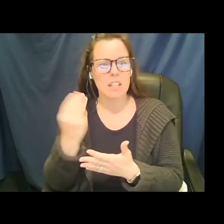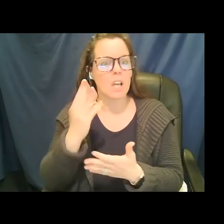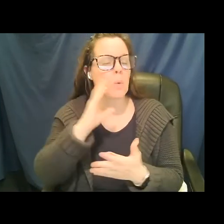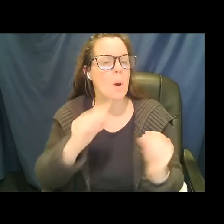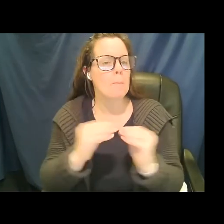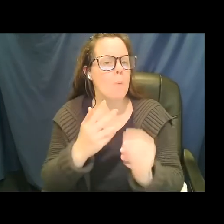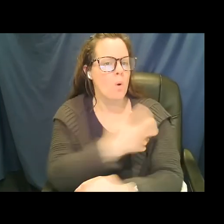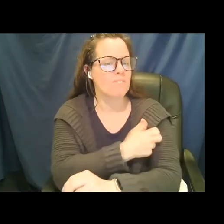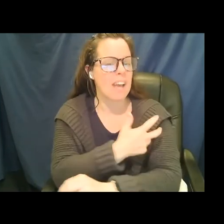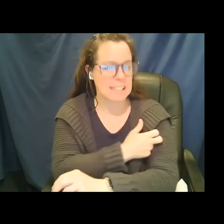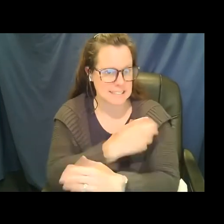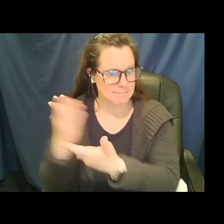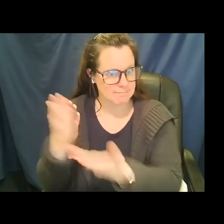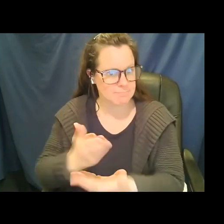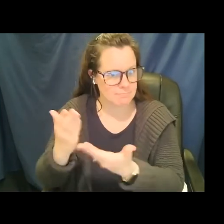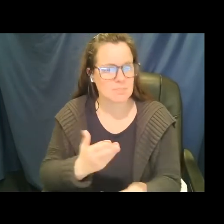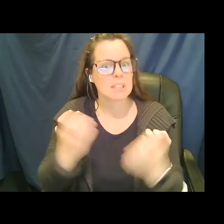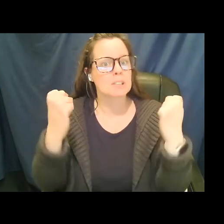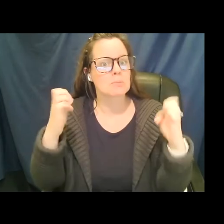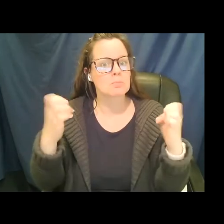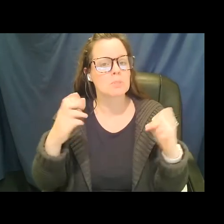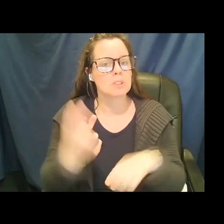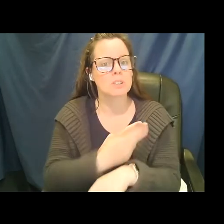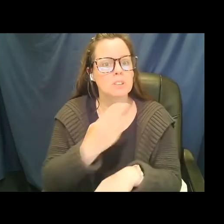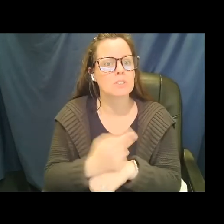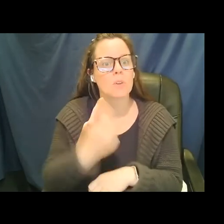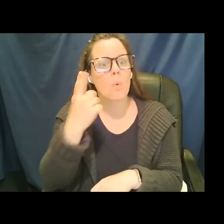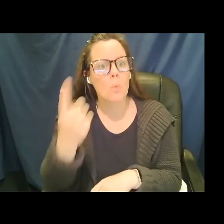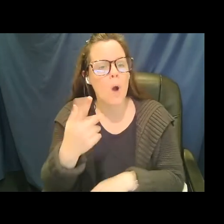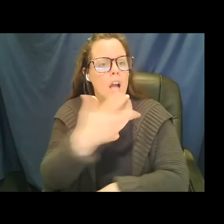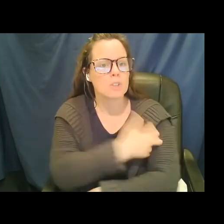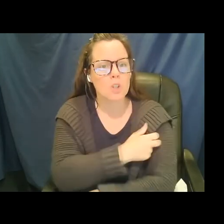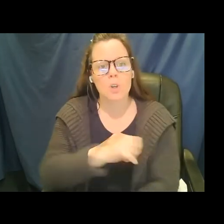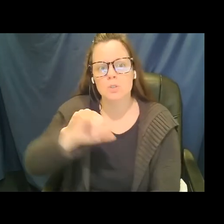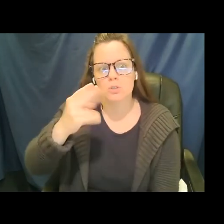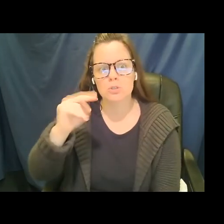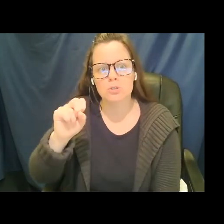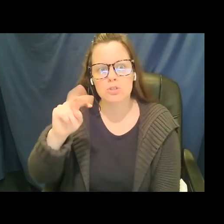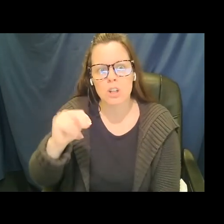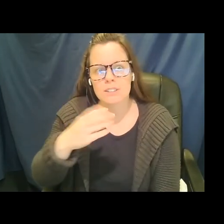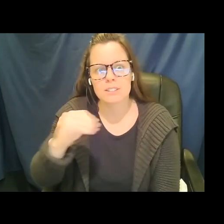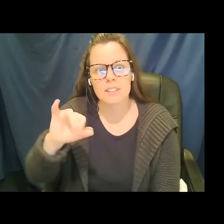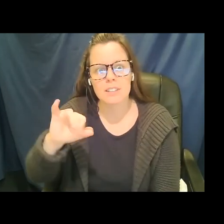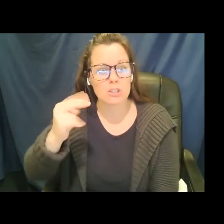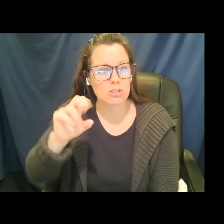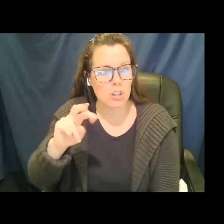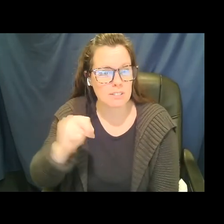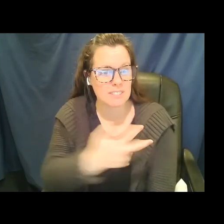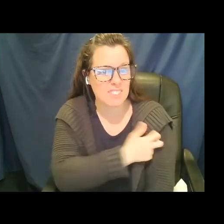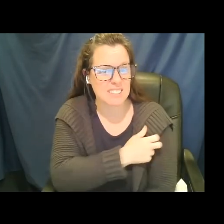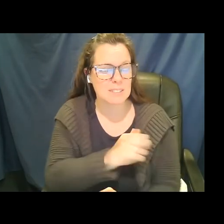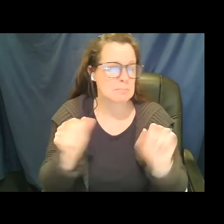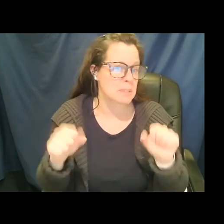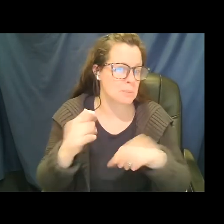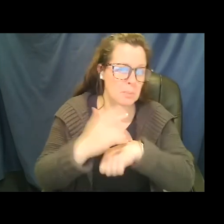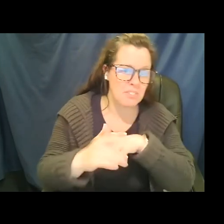emergency use authorization for the 1-dose Johnson & Johnson vaccine could come as early as next week. Just think